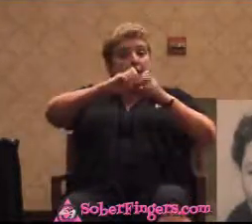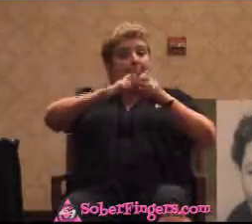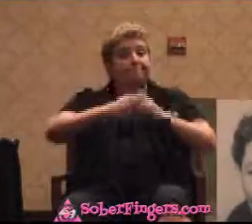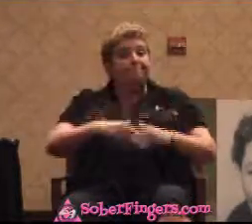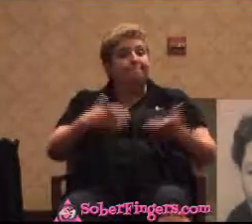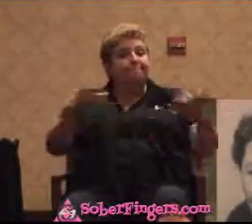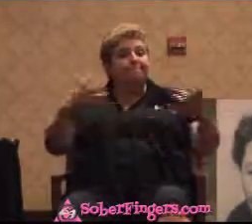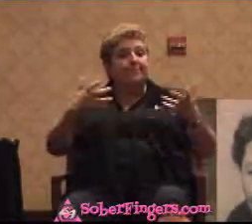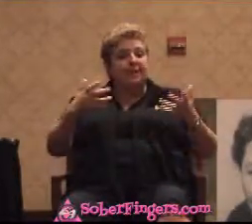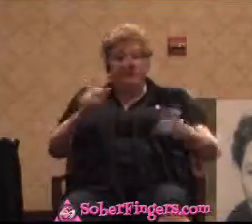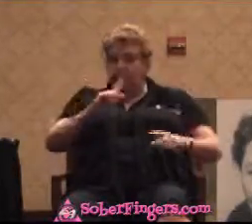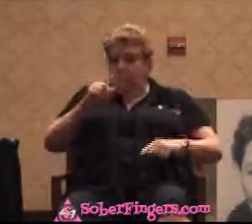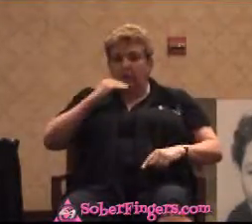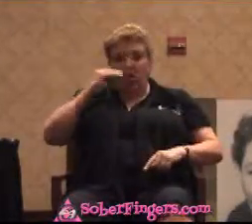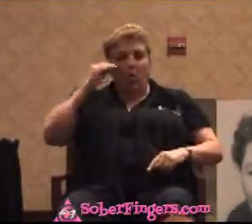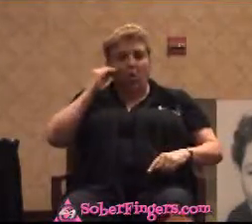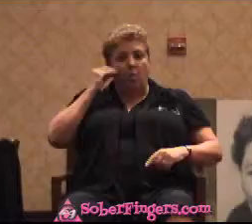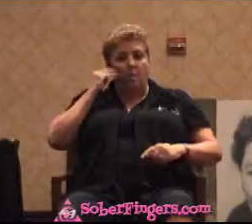So I go home and I call a family meeting.